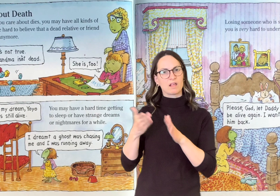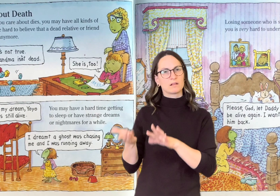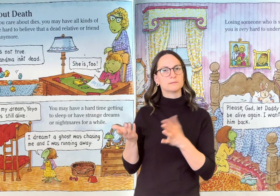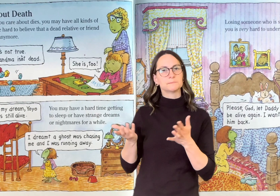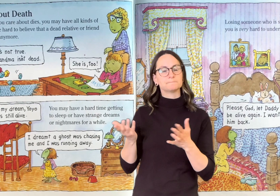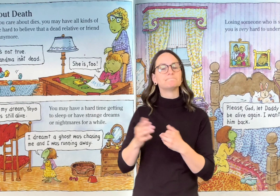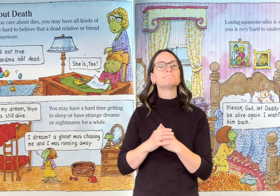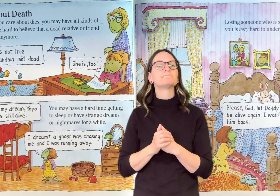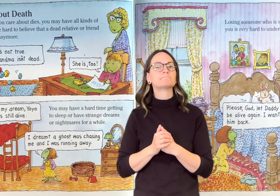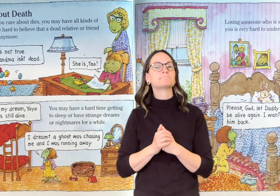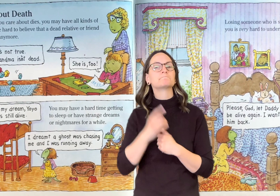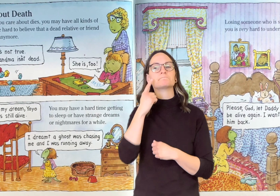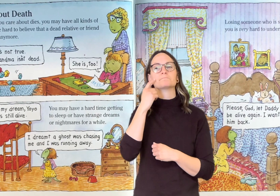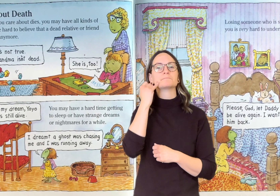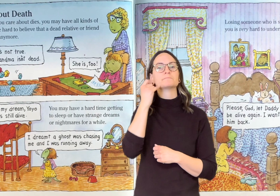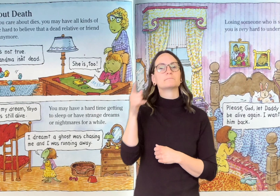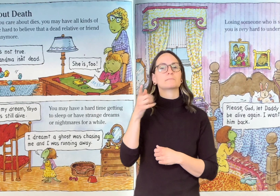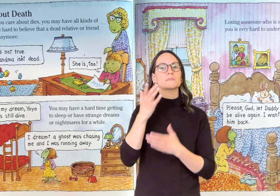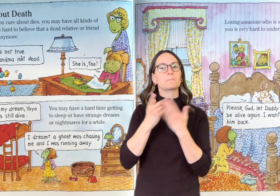Feelings about death.